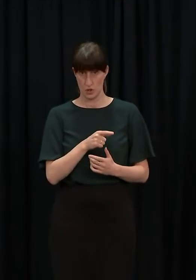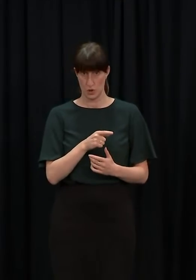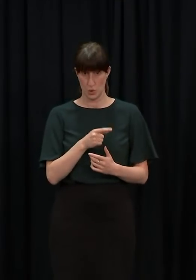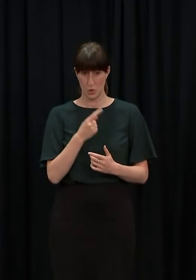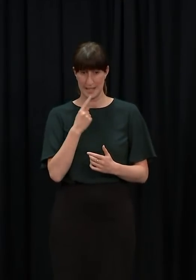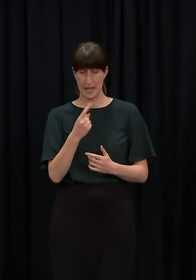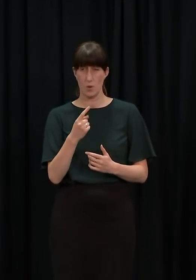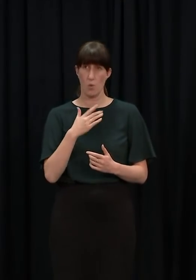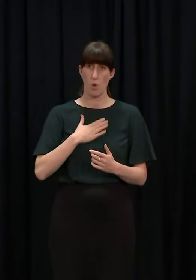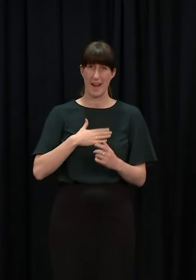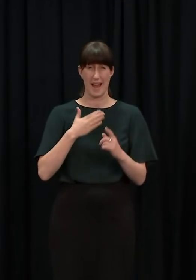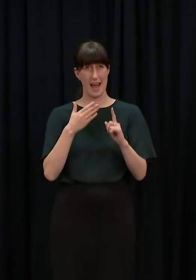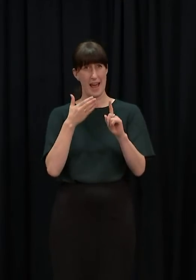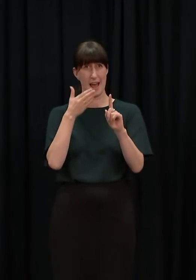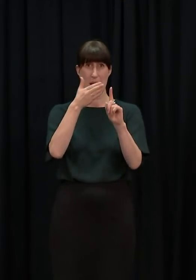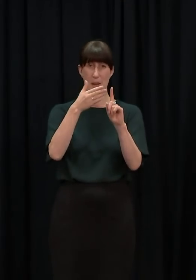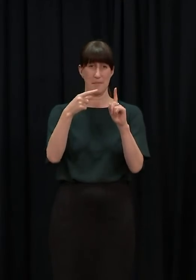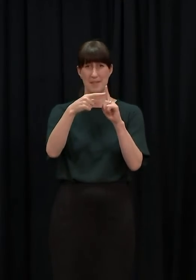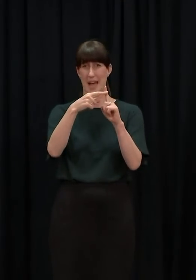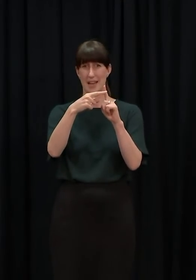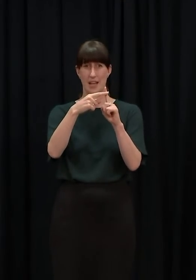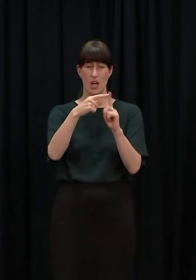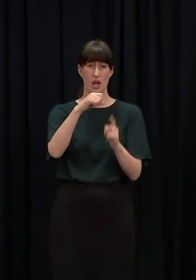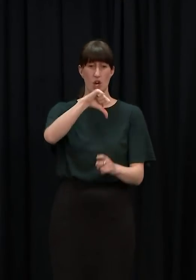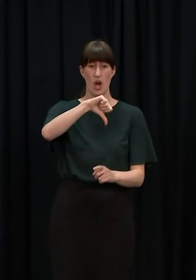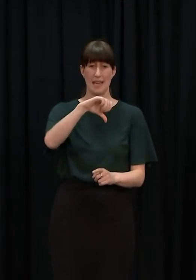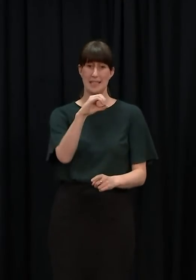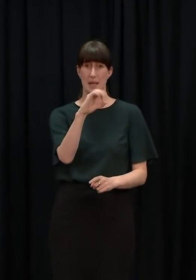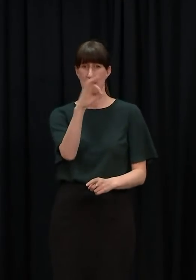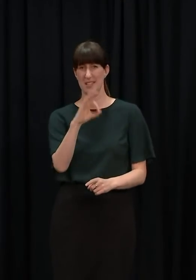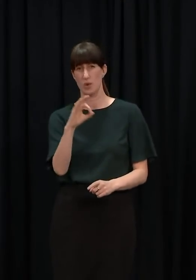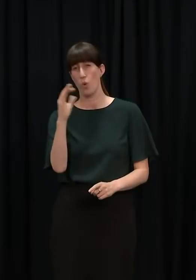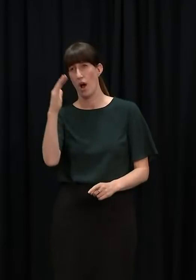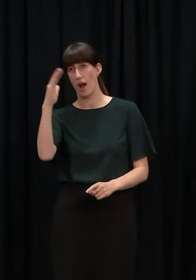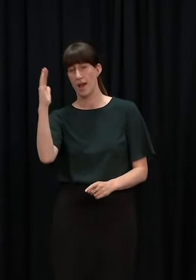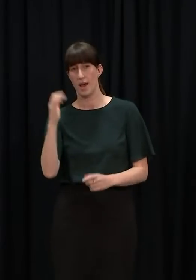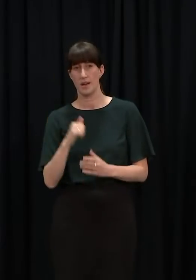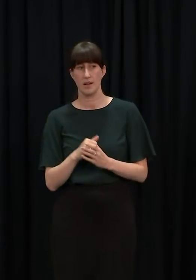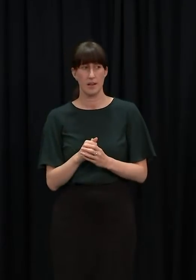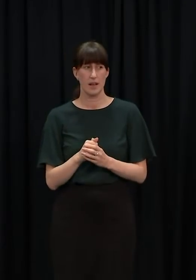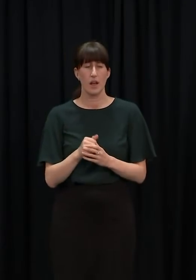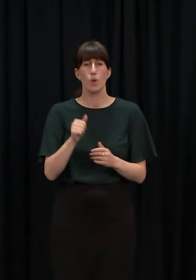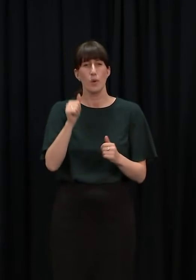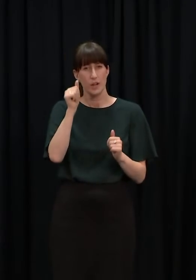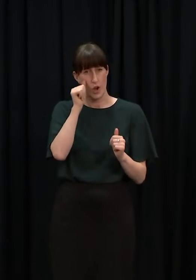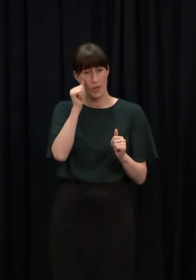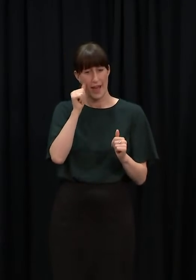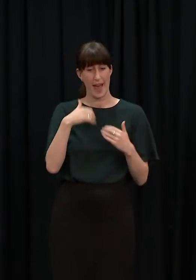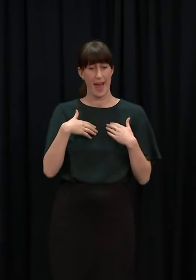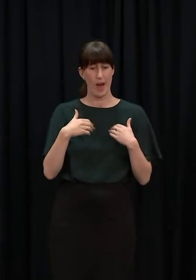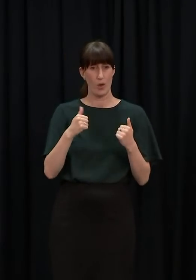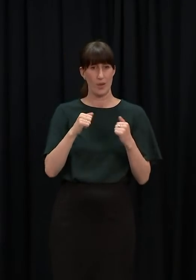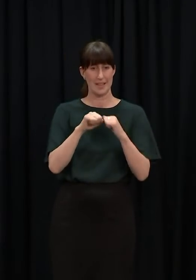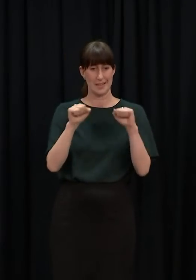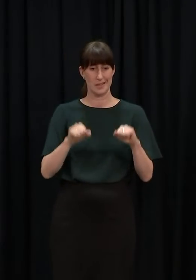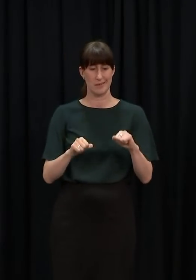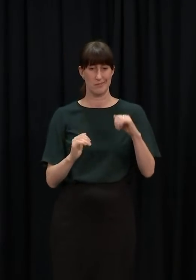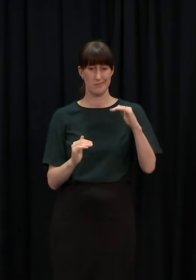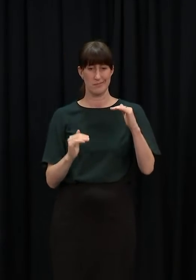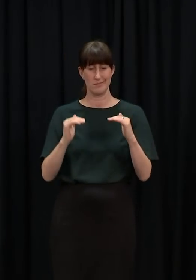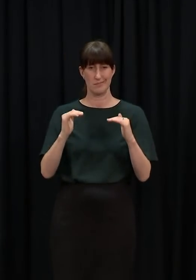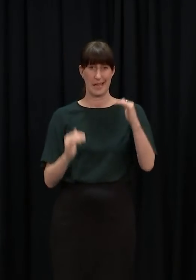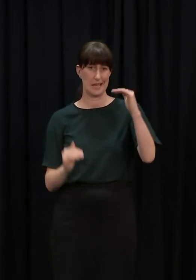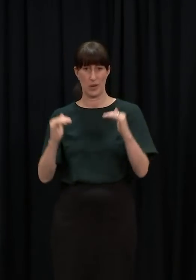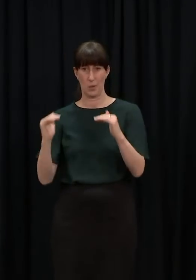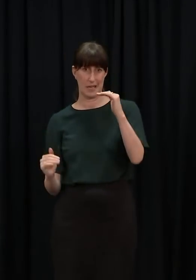90% and above target for, you know, vaccination for all groups. But I guess given the known inequities in the health system and the high vulnerability for Māori and